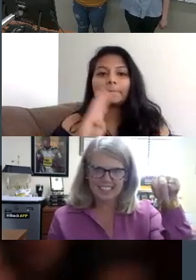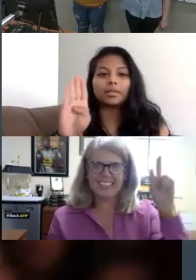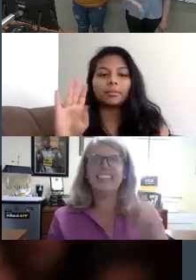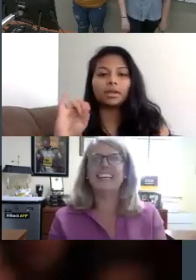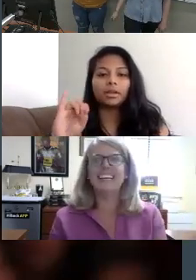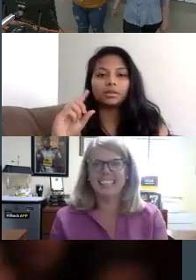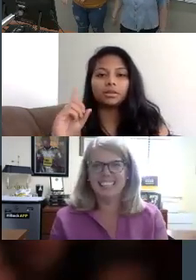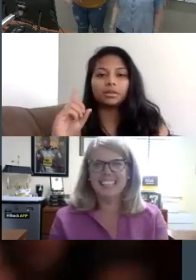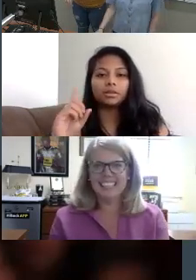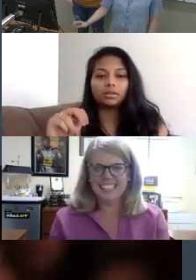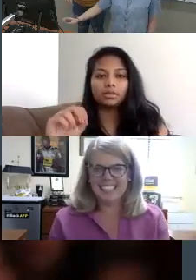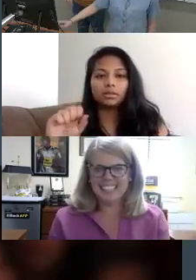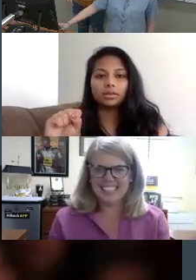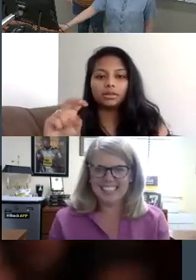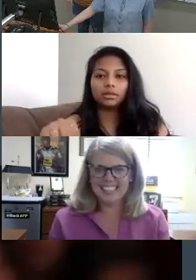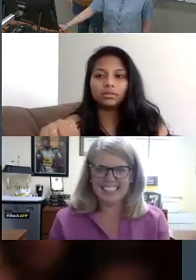E-N. Good.